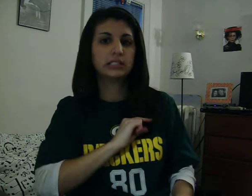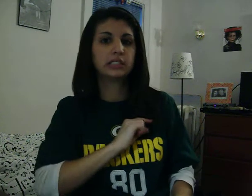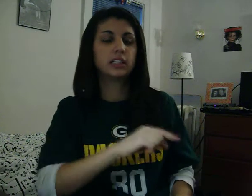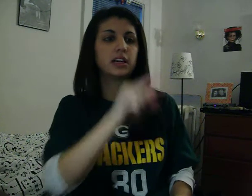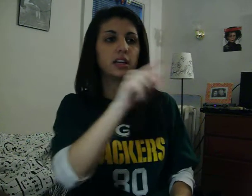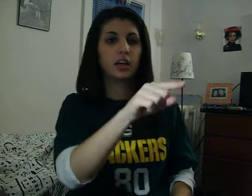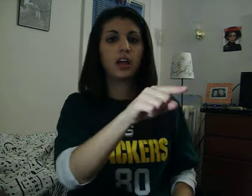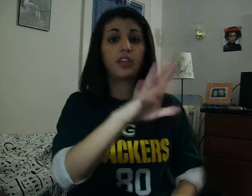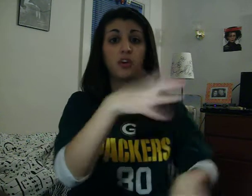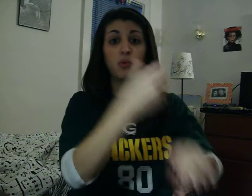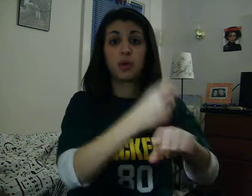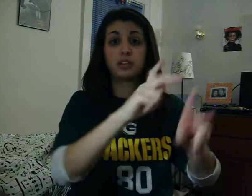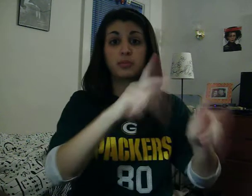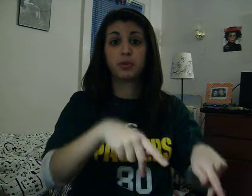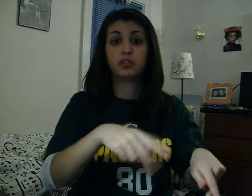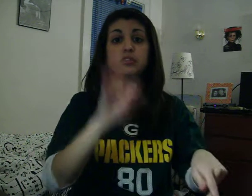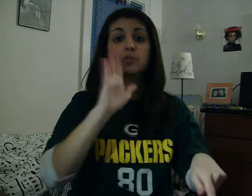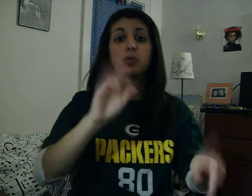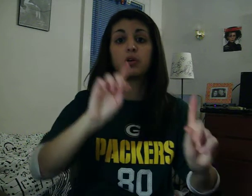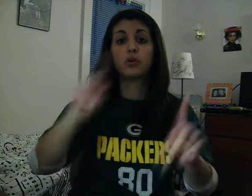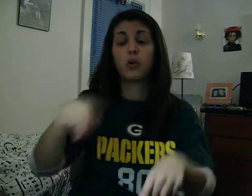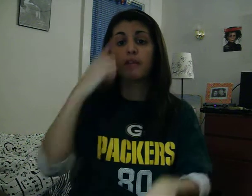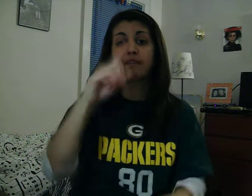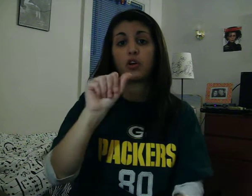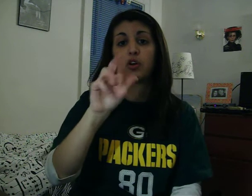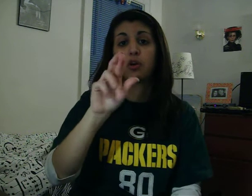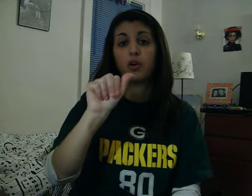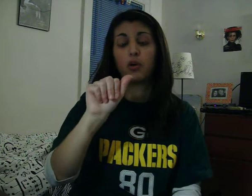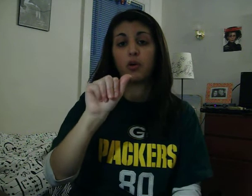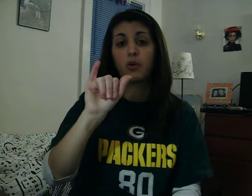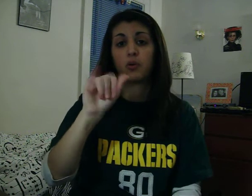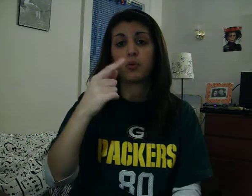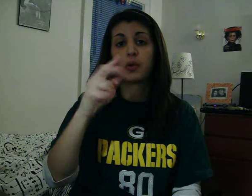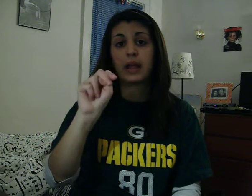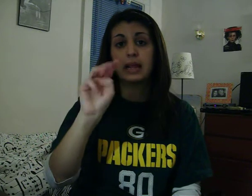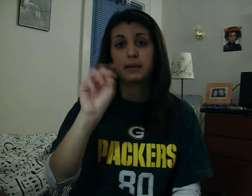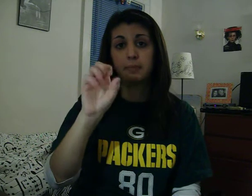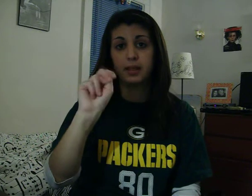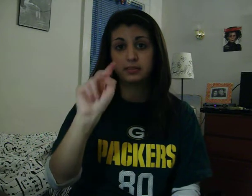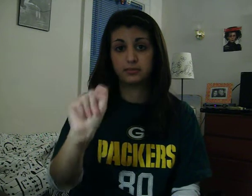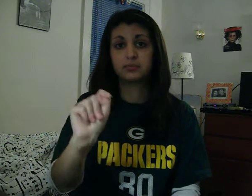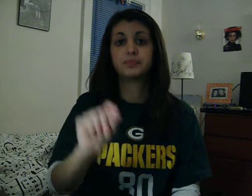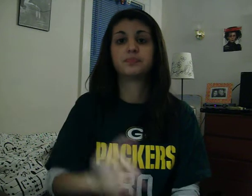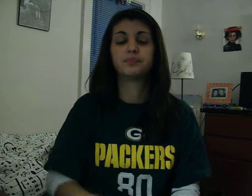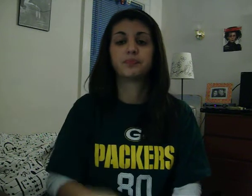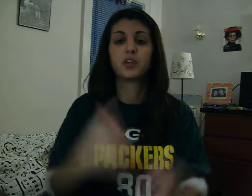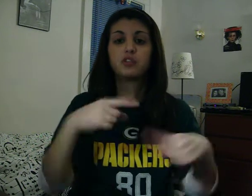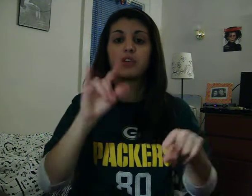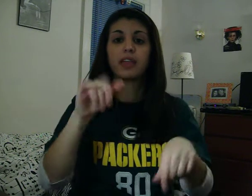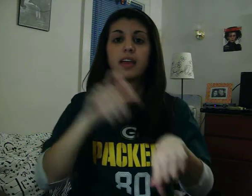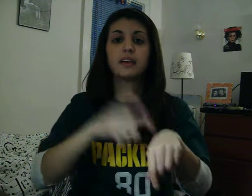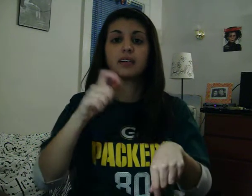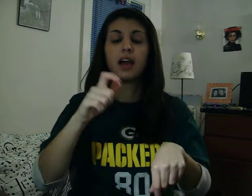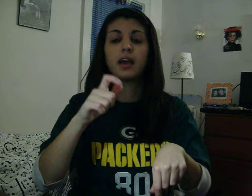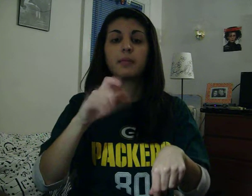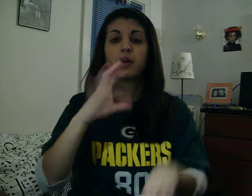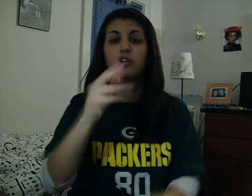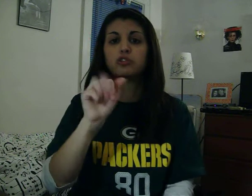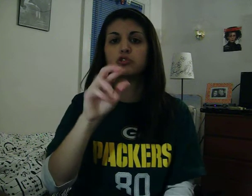an arraignment. It is also during that time that the charges can be